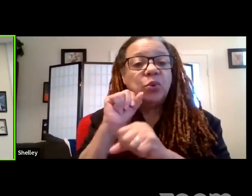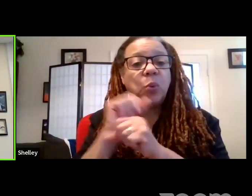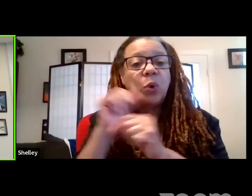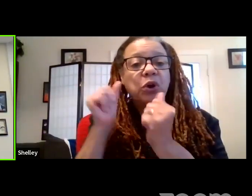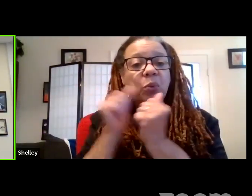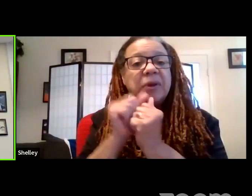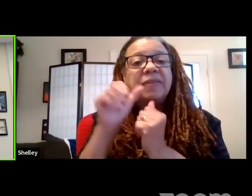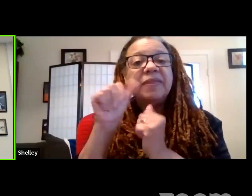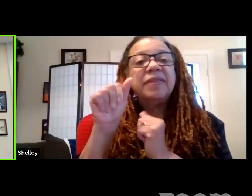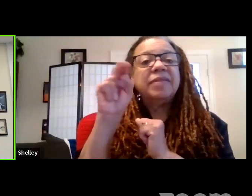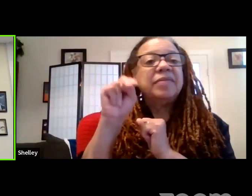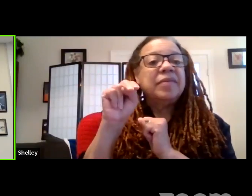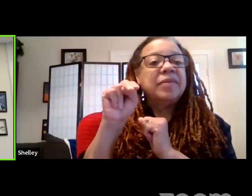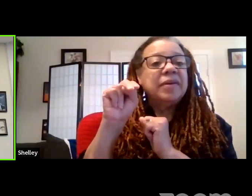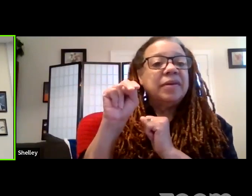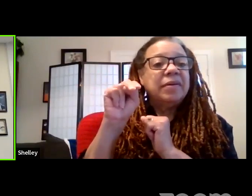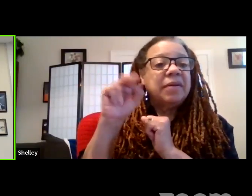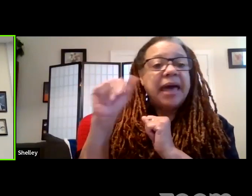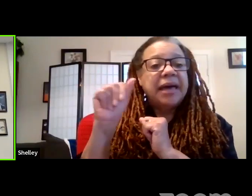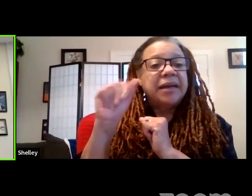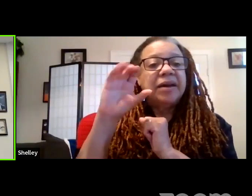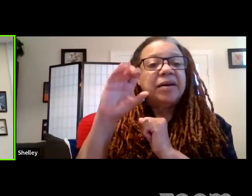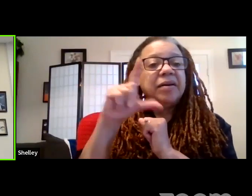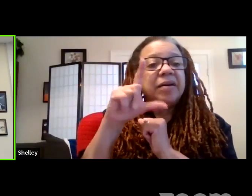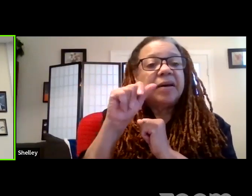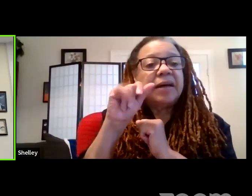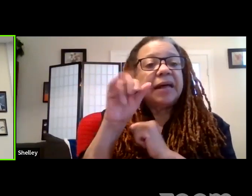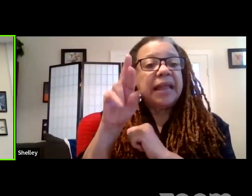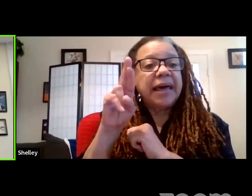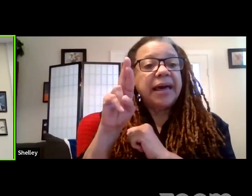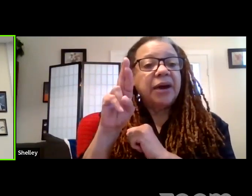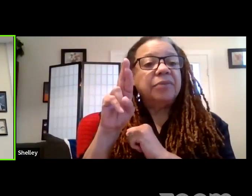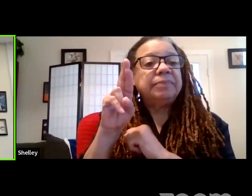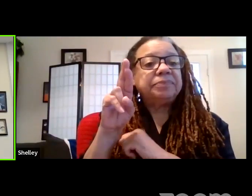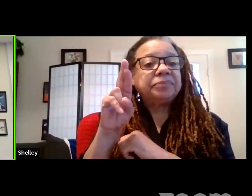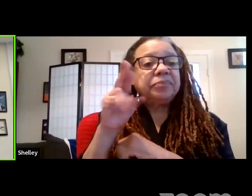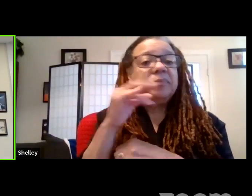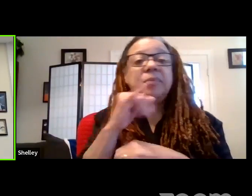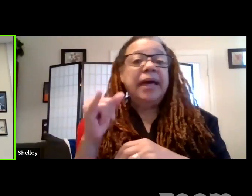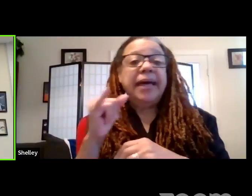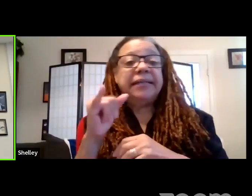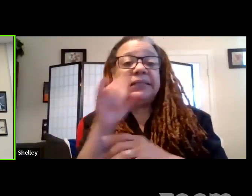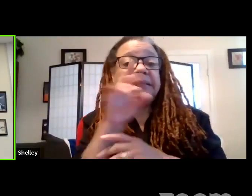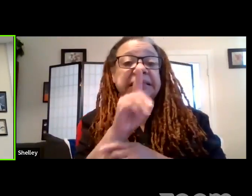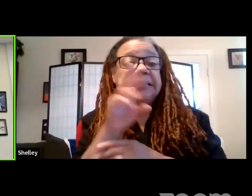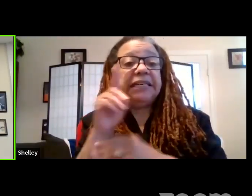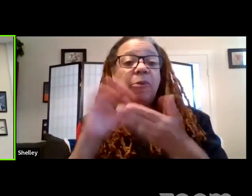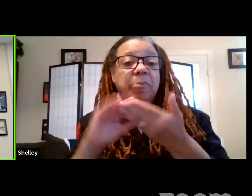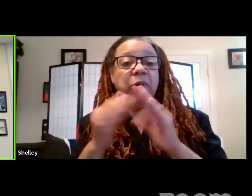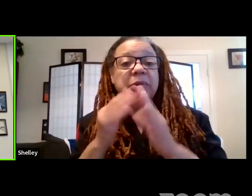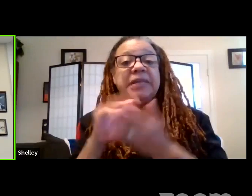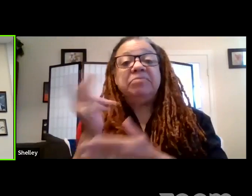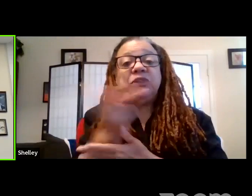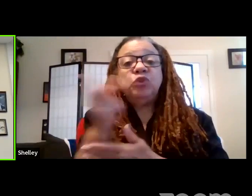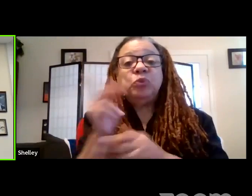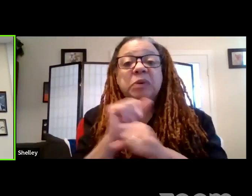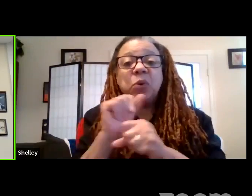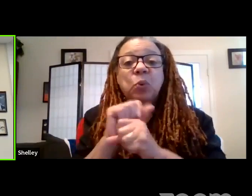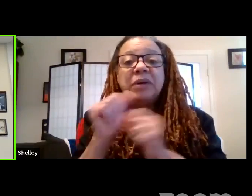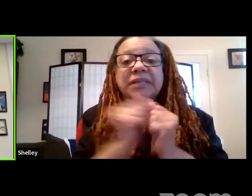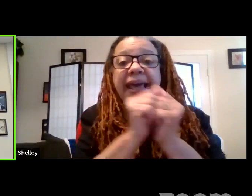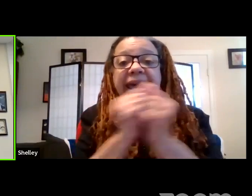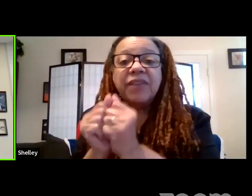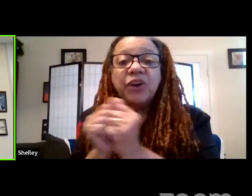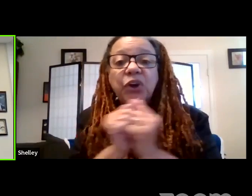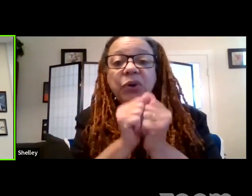Leclerc, who does the communicating between the agency and the DD community. They can work together on getting some information out